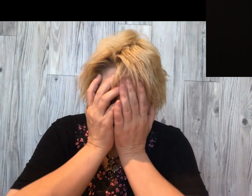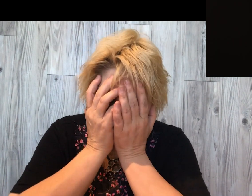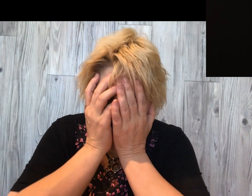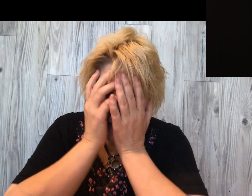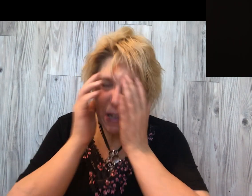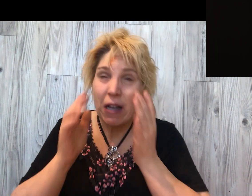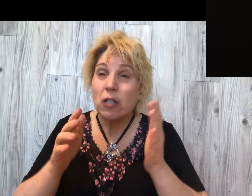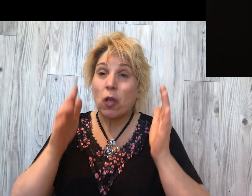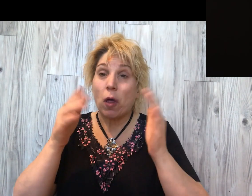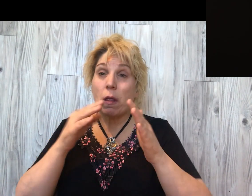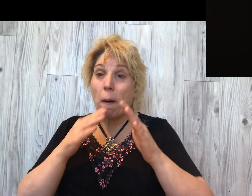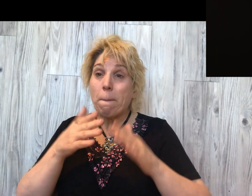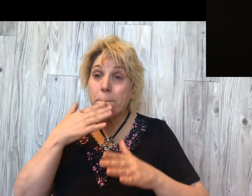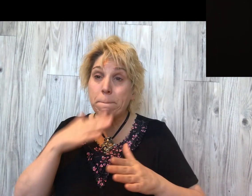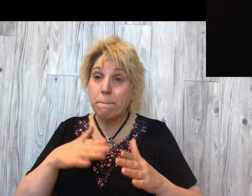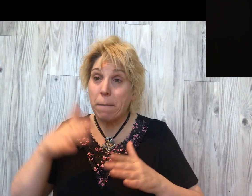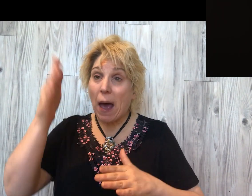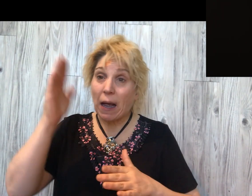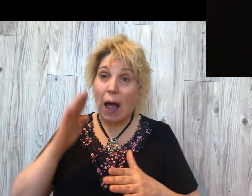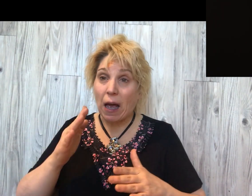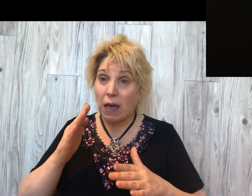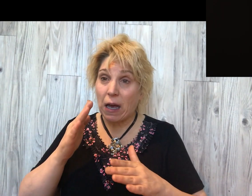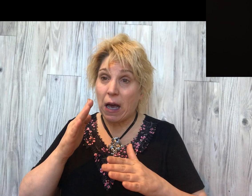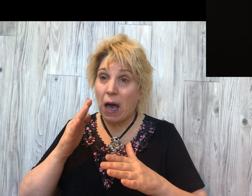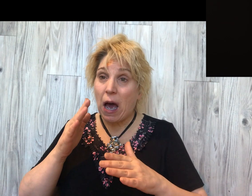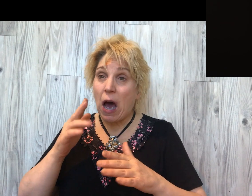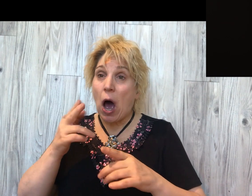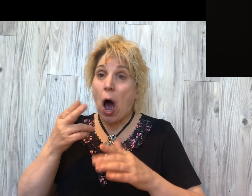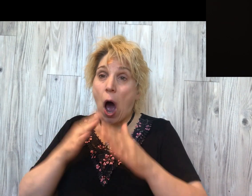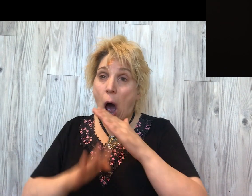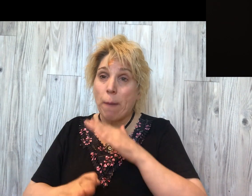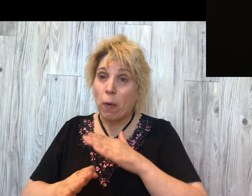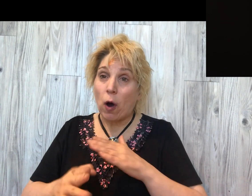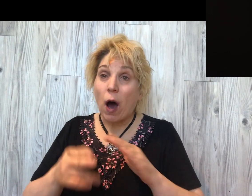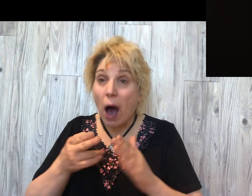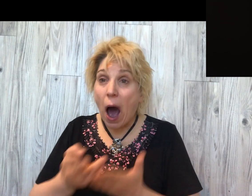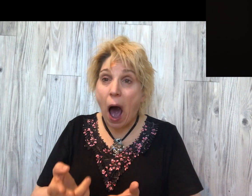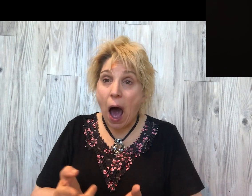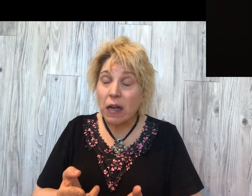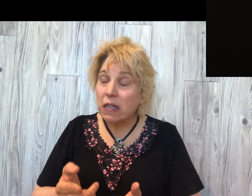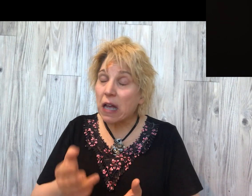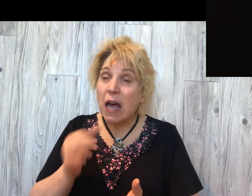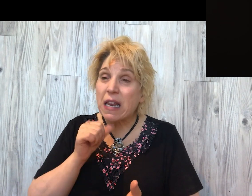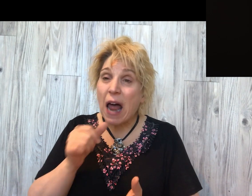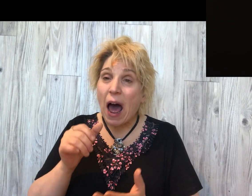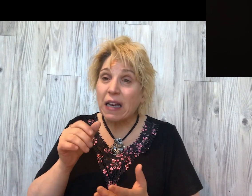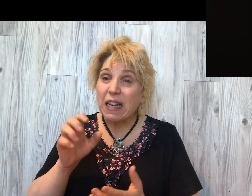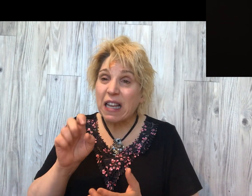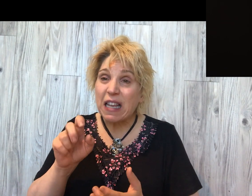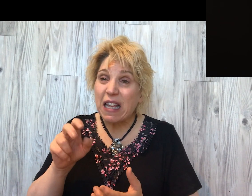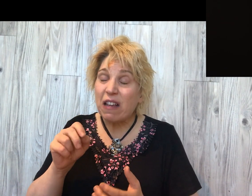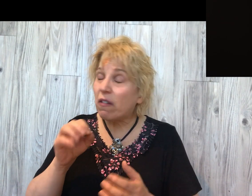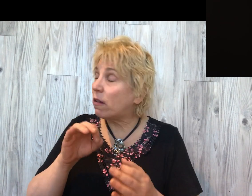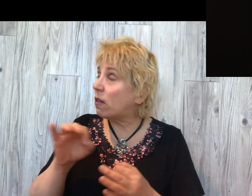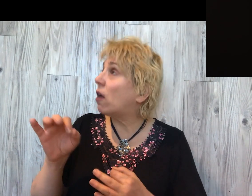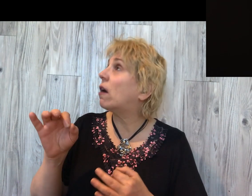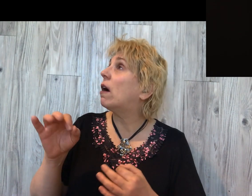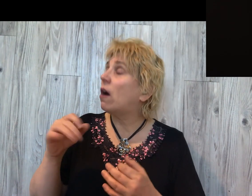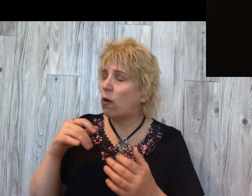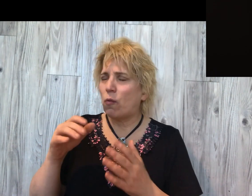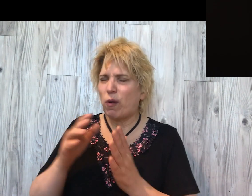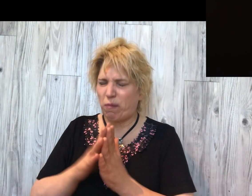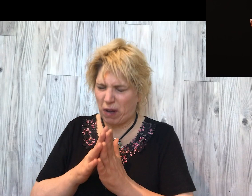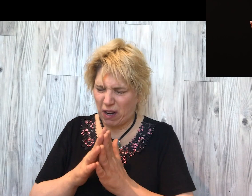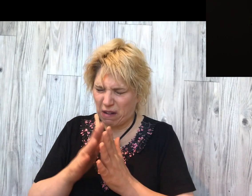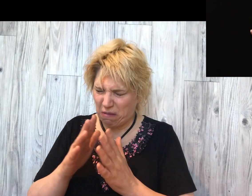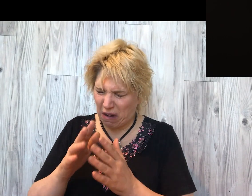Here's the bad guy's humble honesty. His posture was humble. It would not even look up to heaven. Interestingly, when you read about prayer